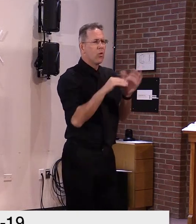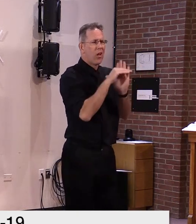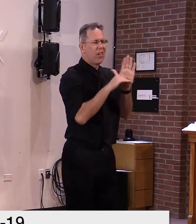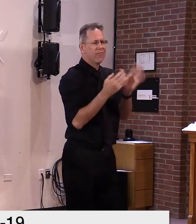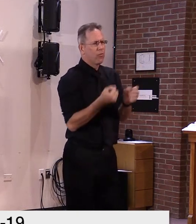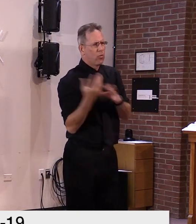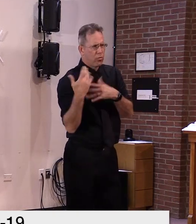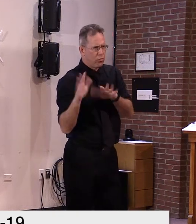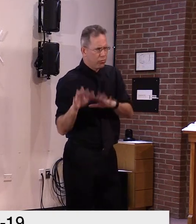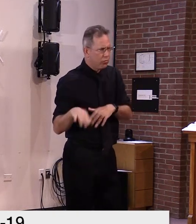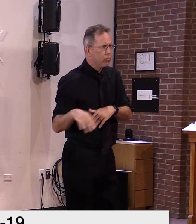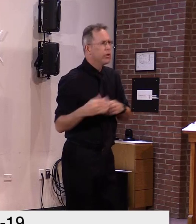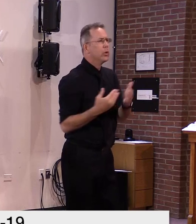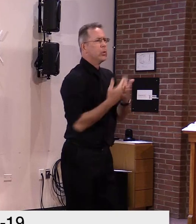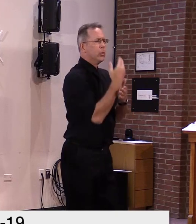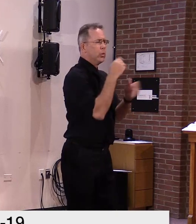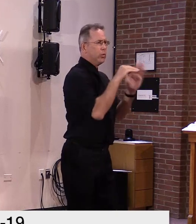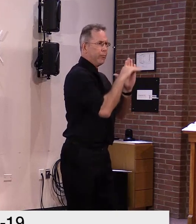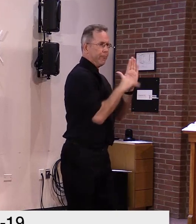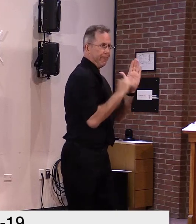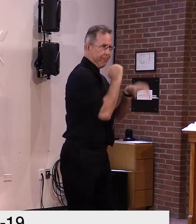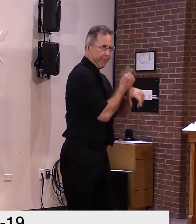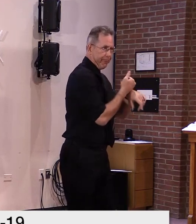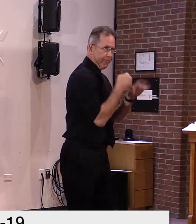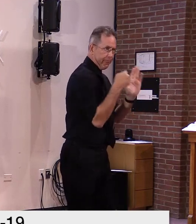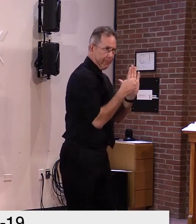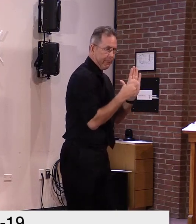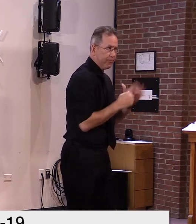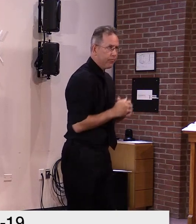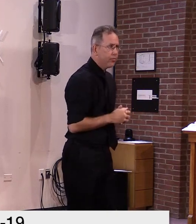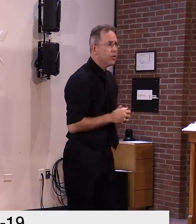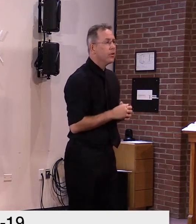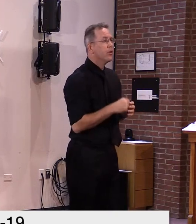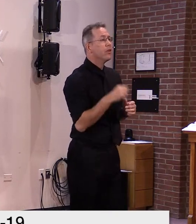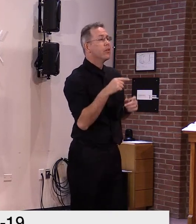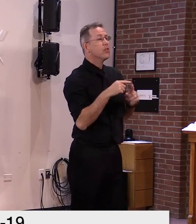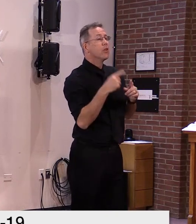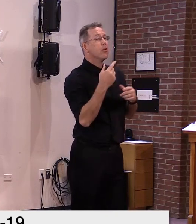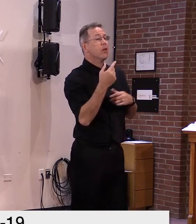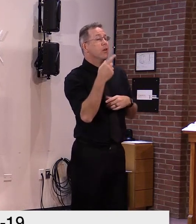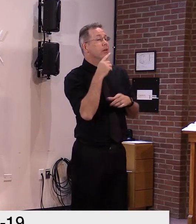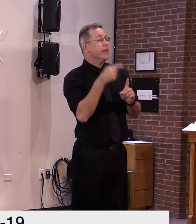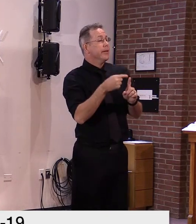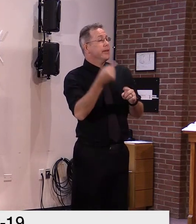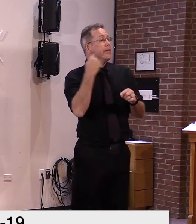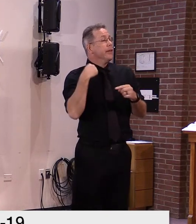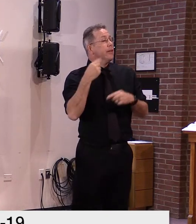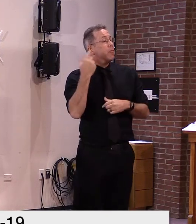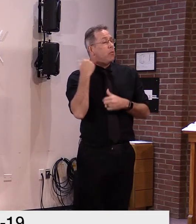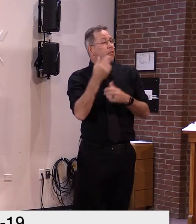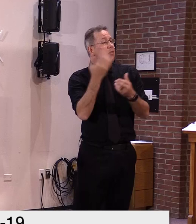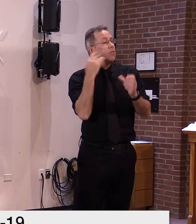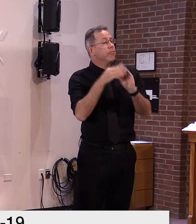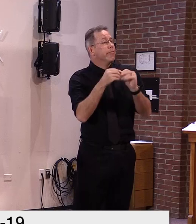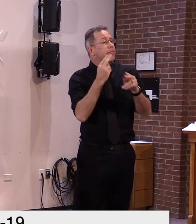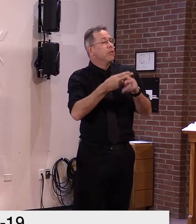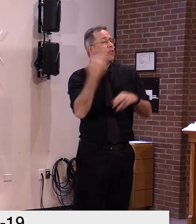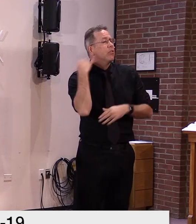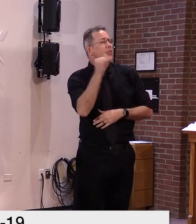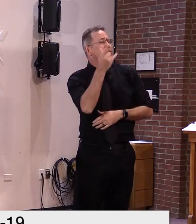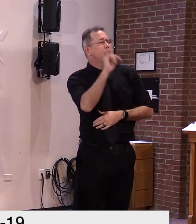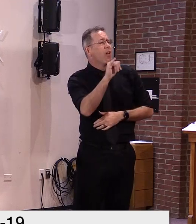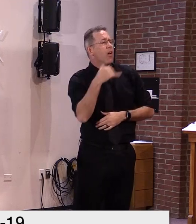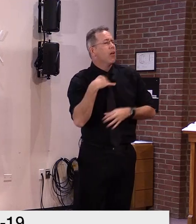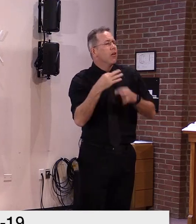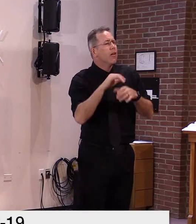you remember, in July we had various phases that you would go through in order to obtain